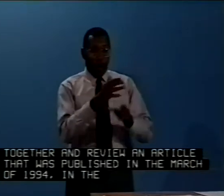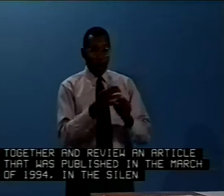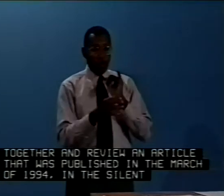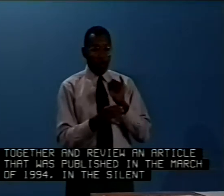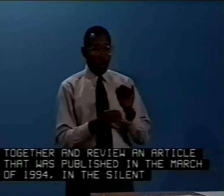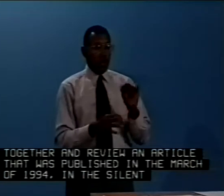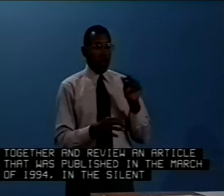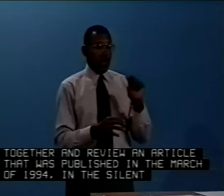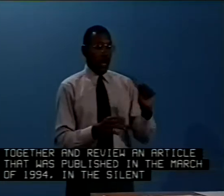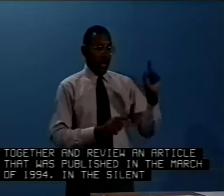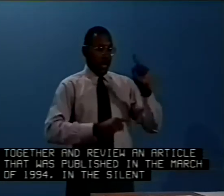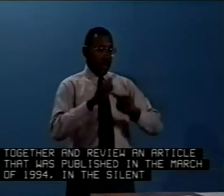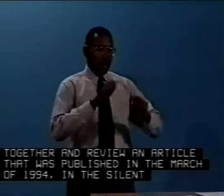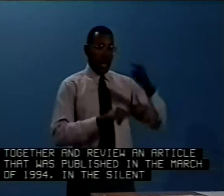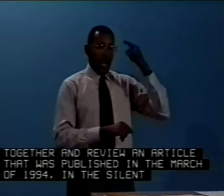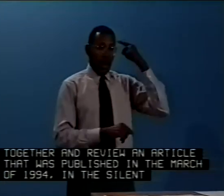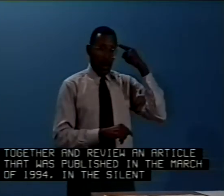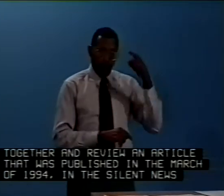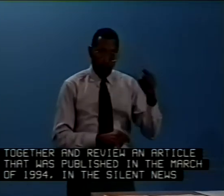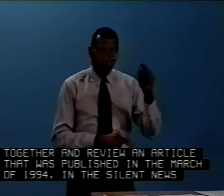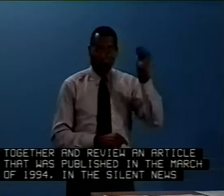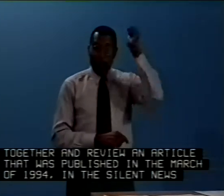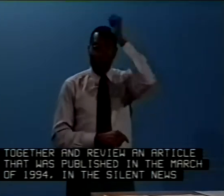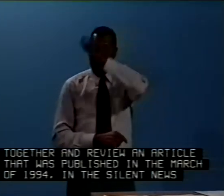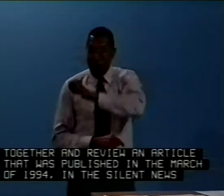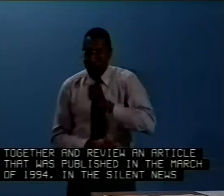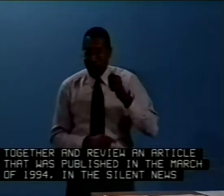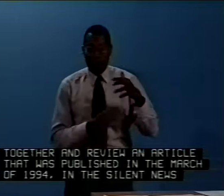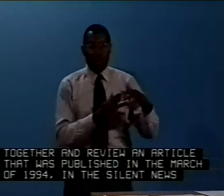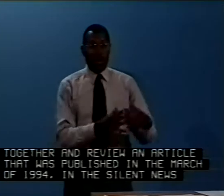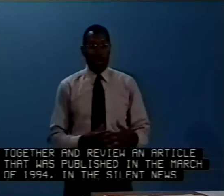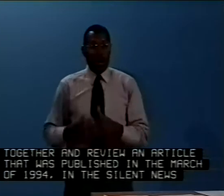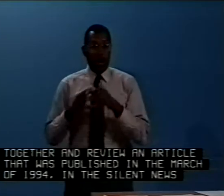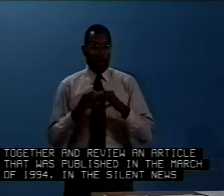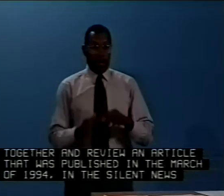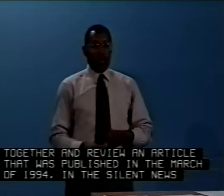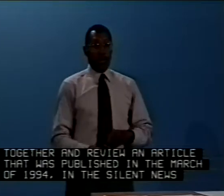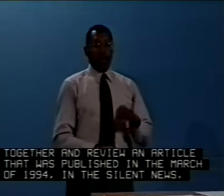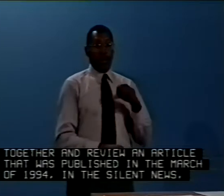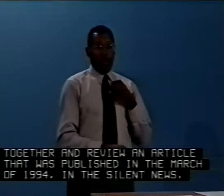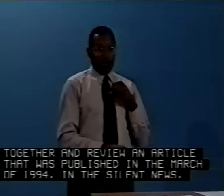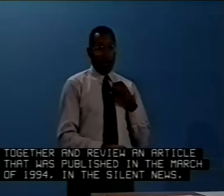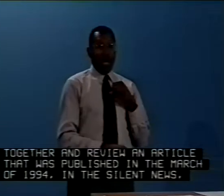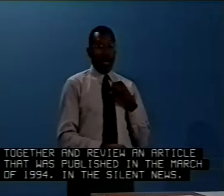entitled A Sign for Africa American Pride,